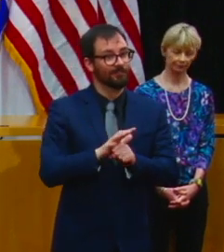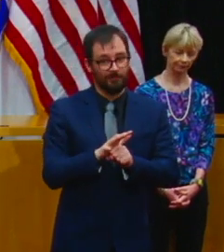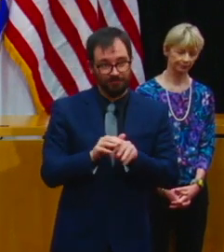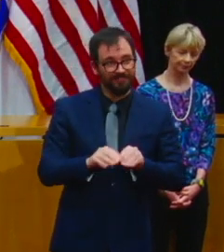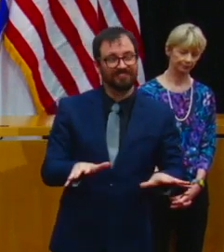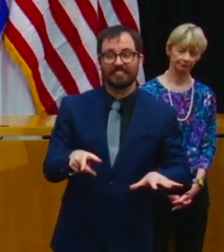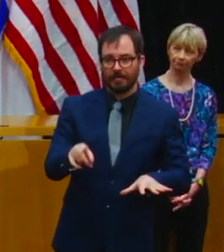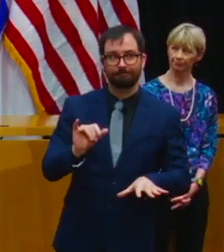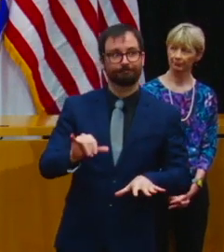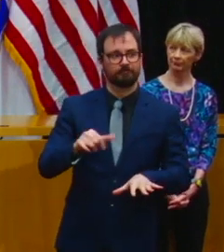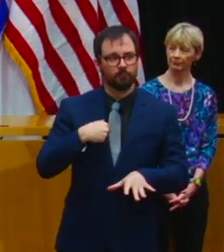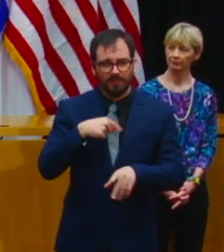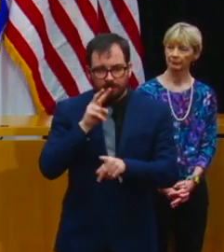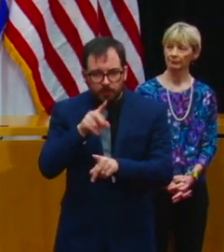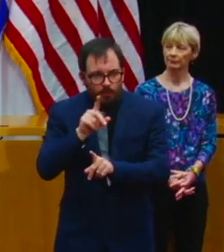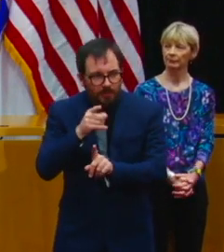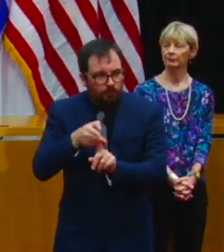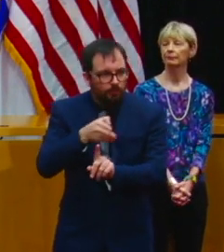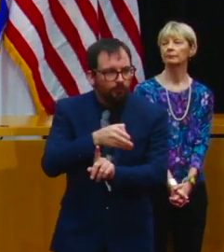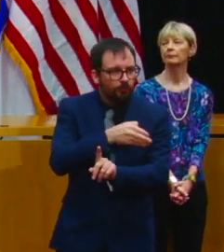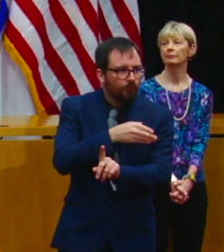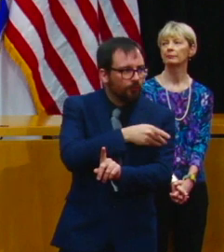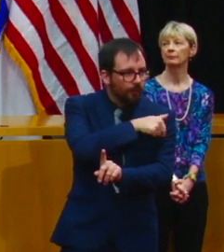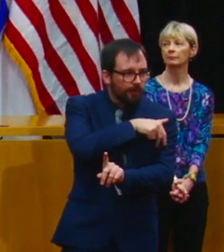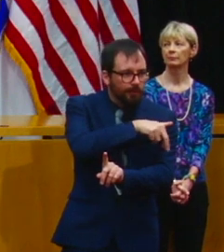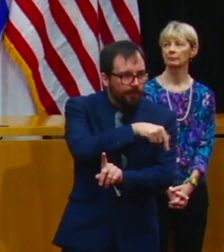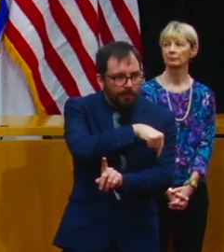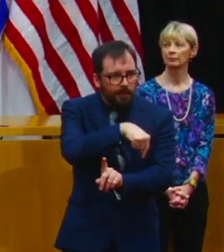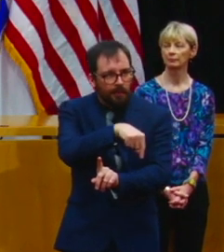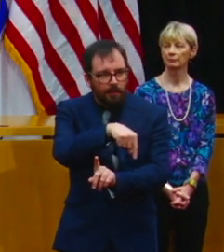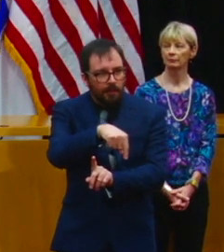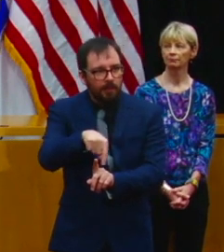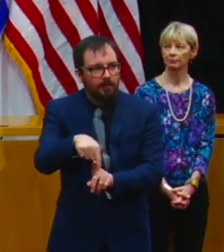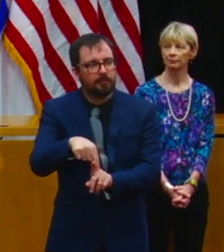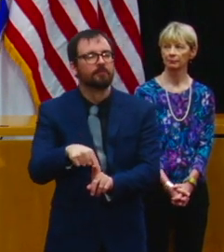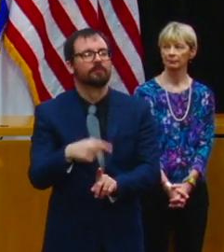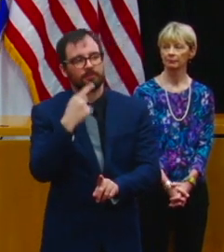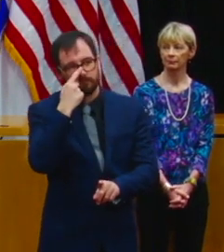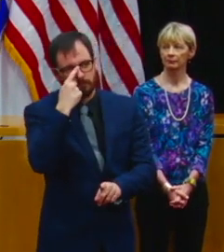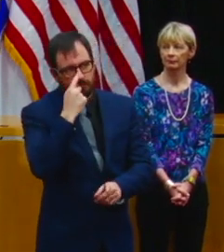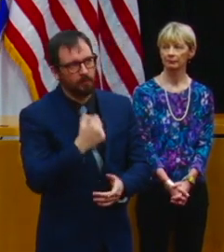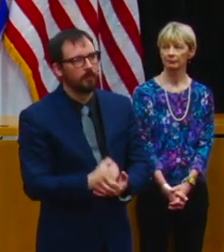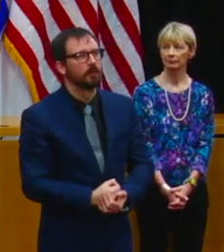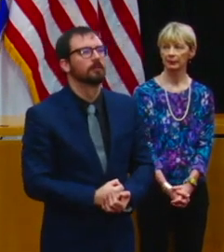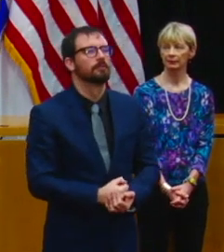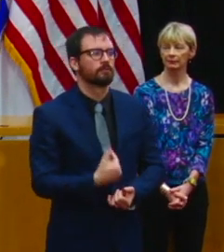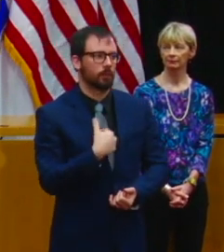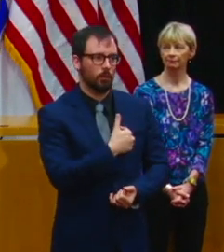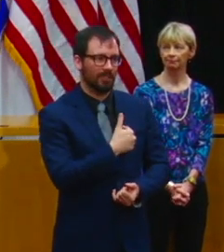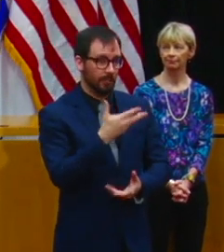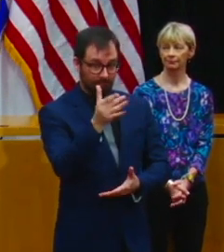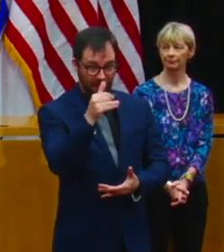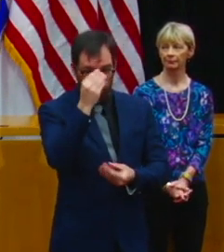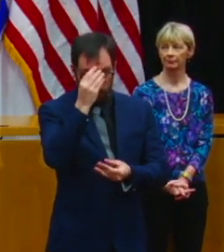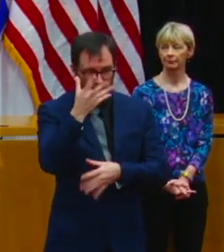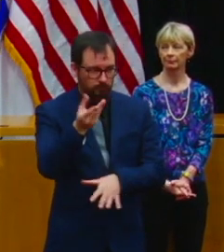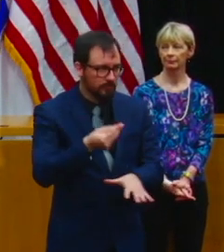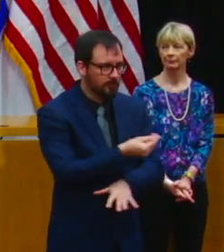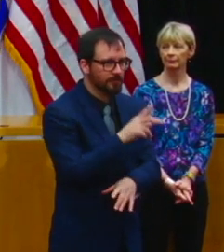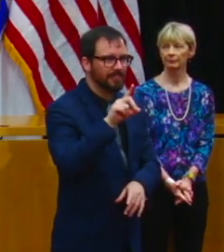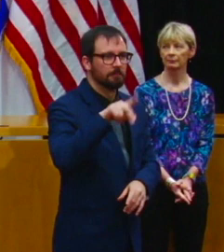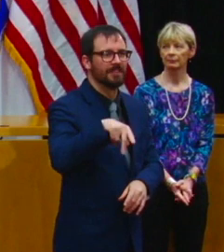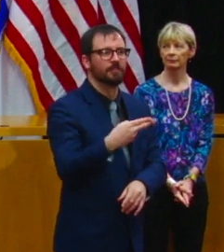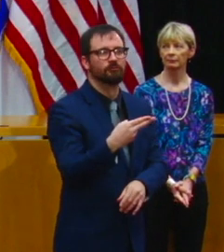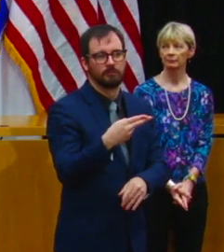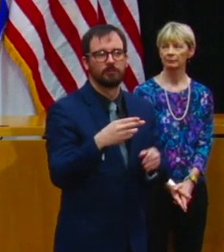Health, goes to the local departments of public health, and then there's a lot of outreach to the person who's been deemed positive with respect to who they've been in contact with and who they've